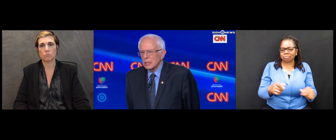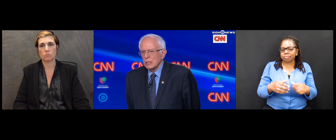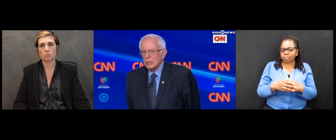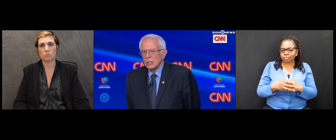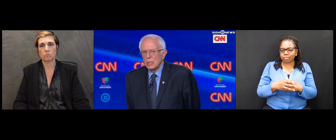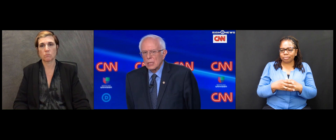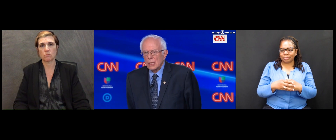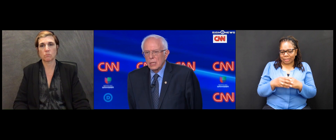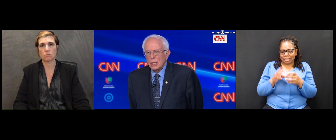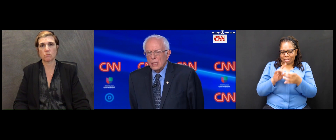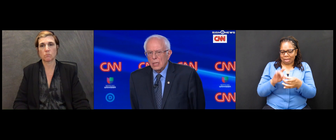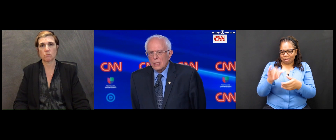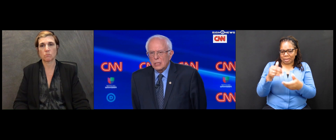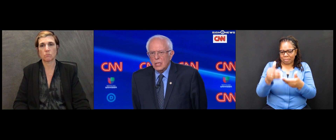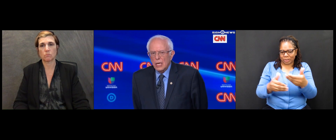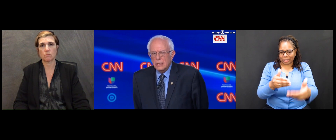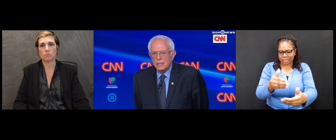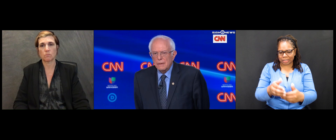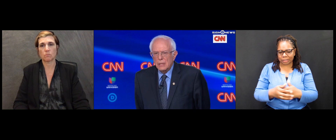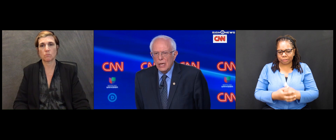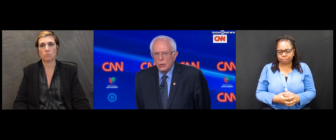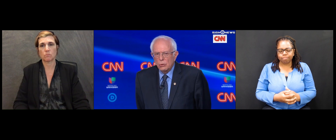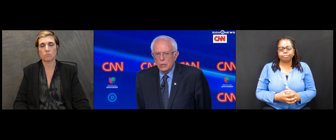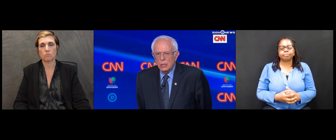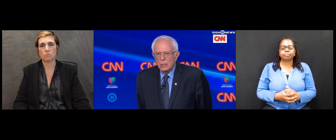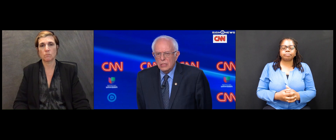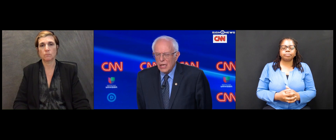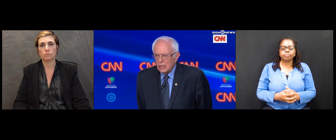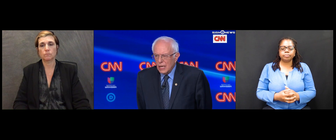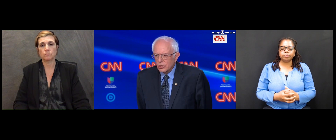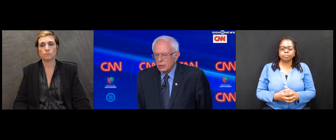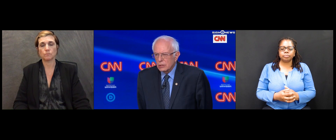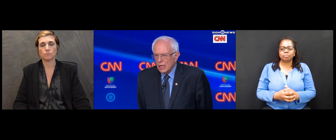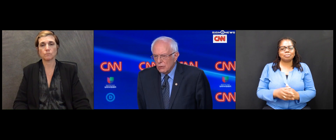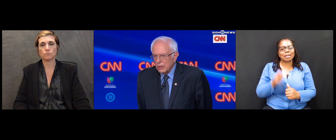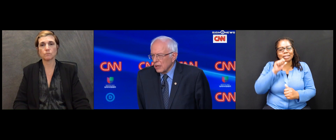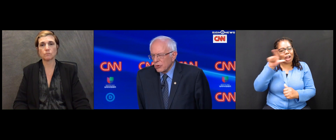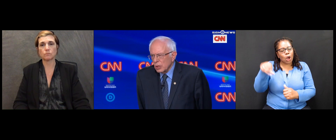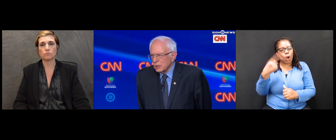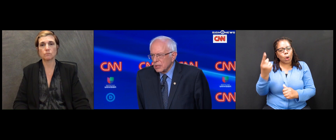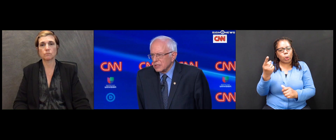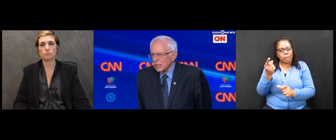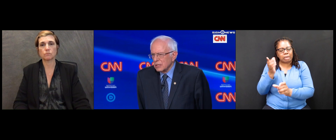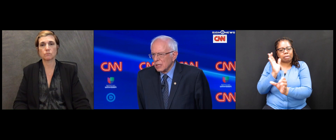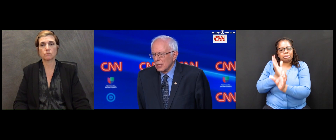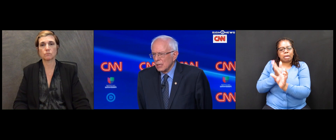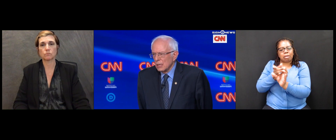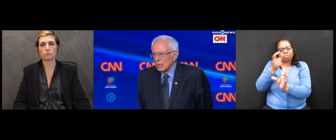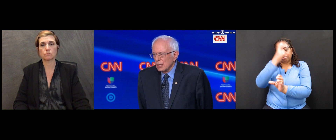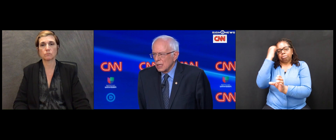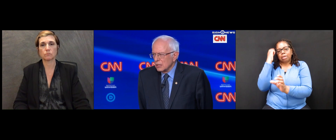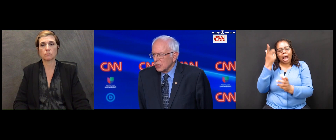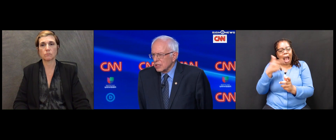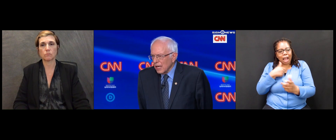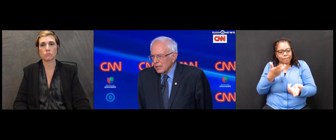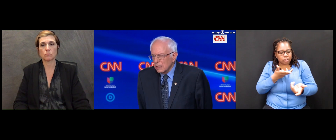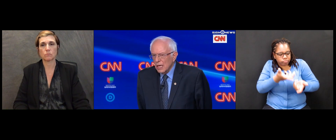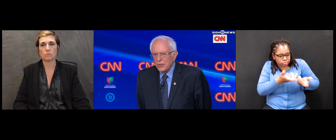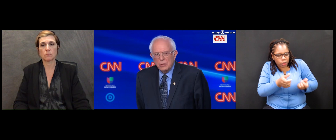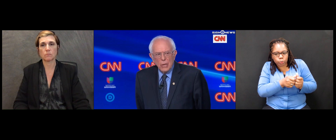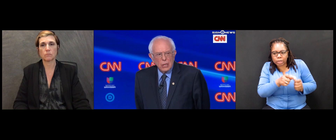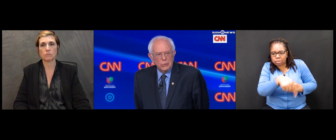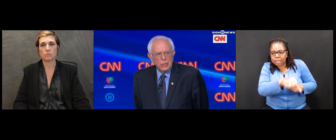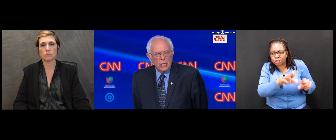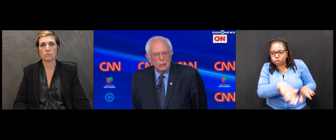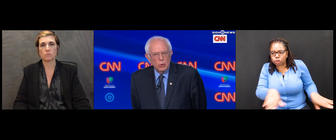that process is that not only the psychological terror, and I've talked to these kids. Kids are scared to